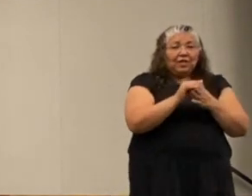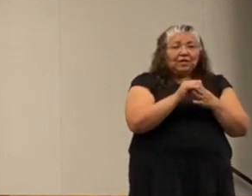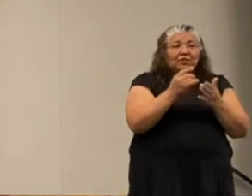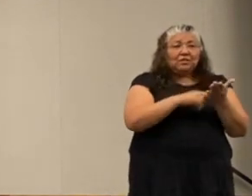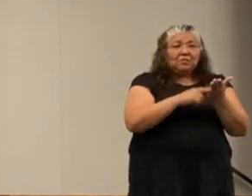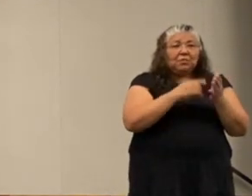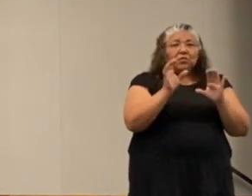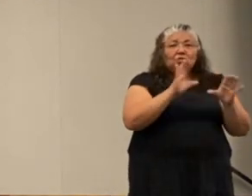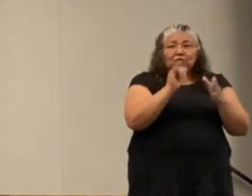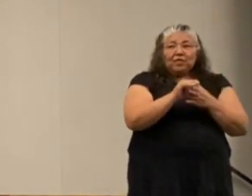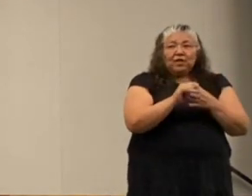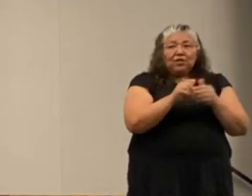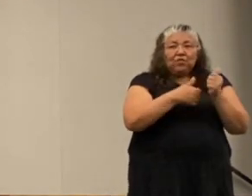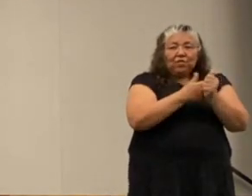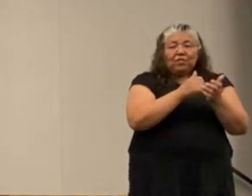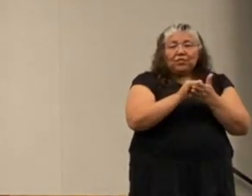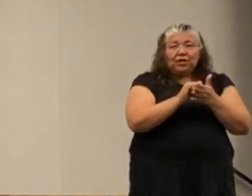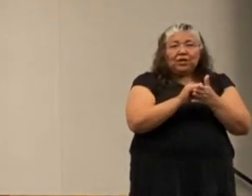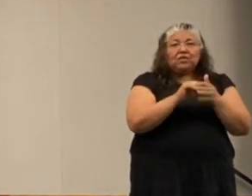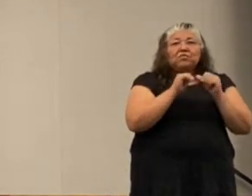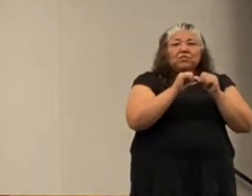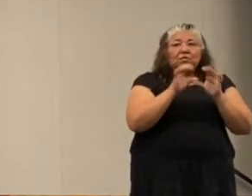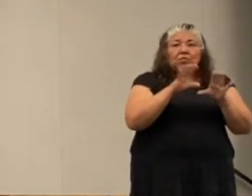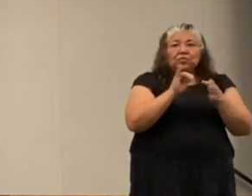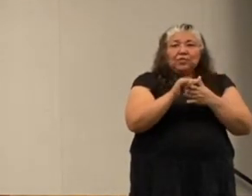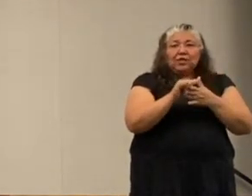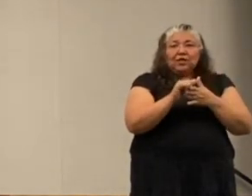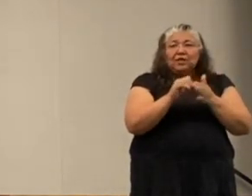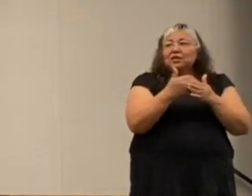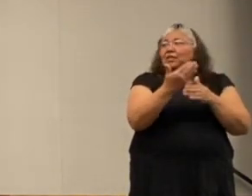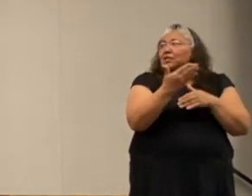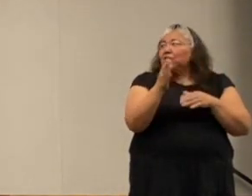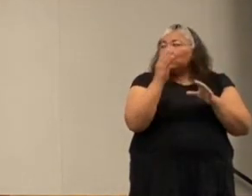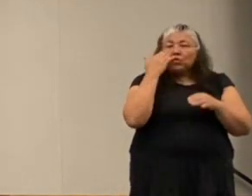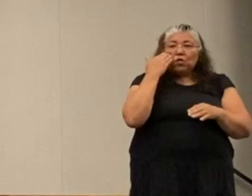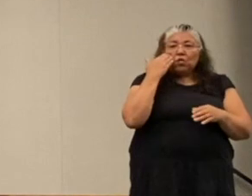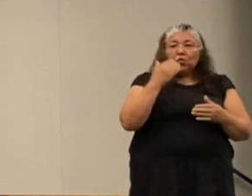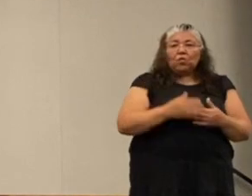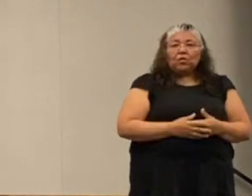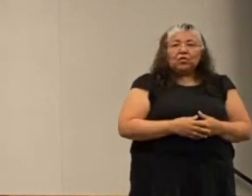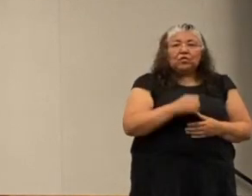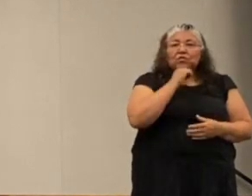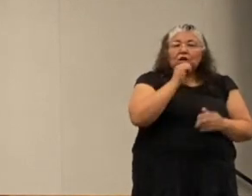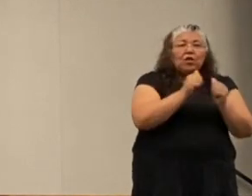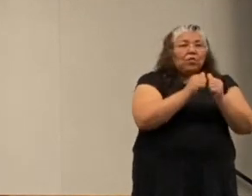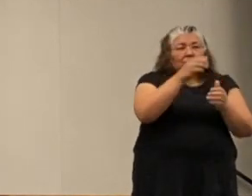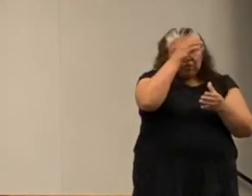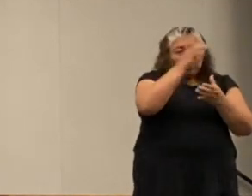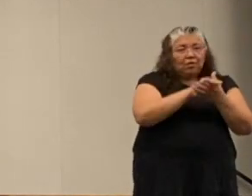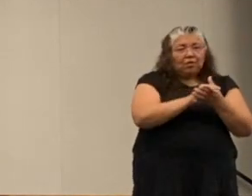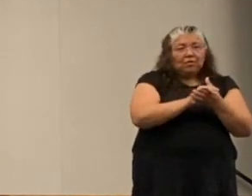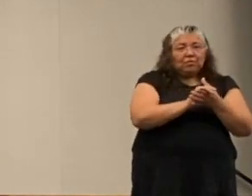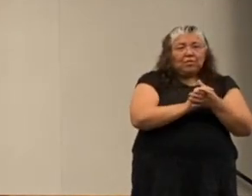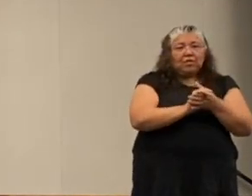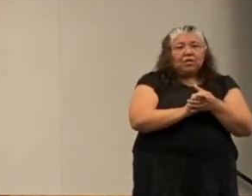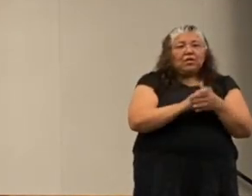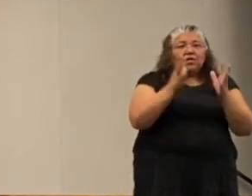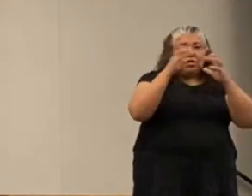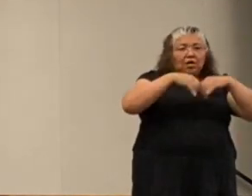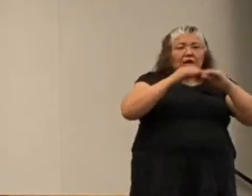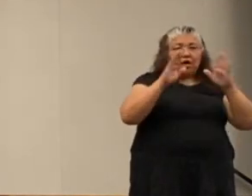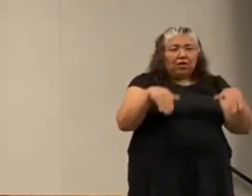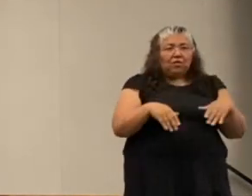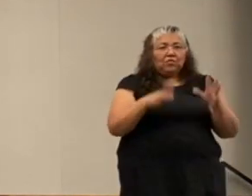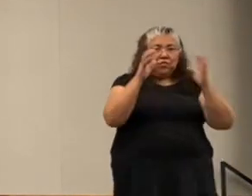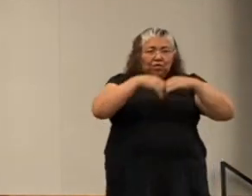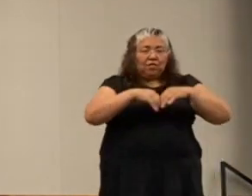you act on it and you follow it and you keep doing it, next thing you know that you are not with your spouse and you're tearing your house down, you're tearing